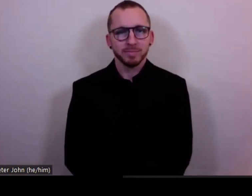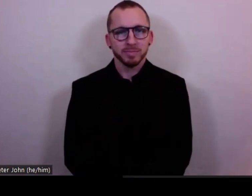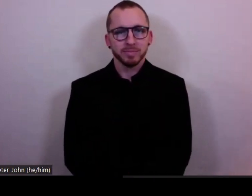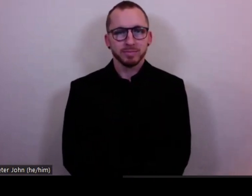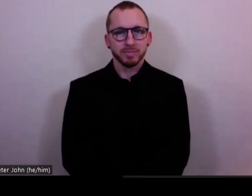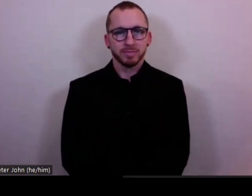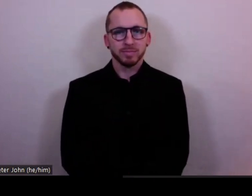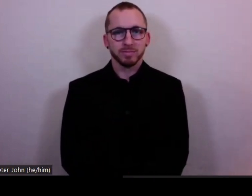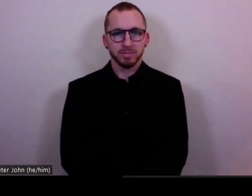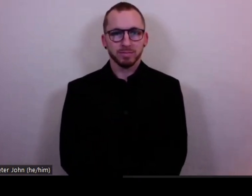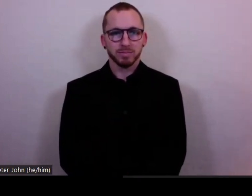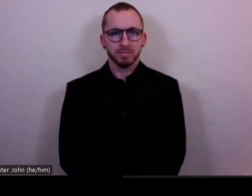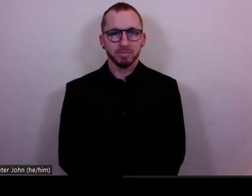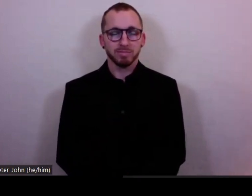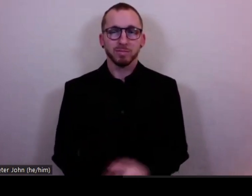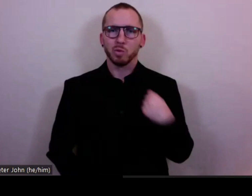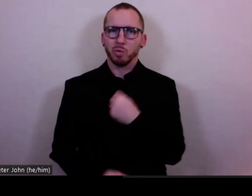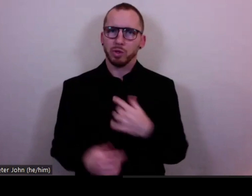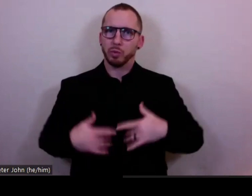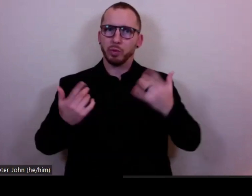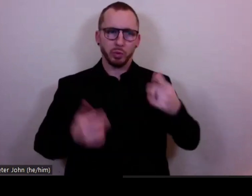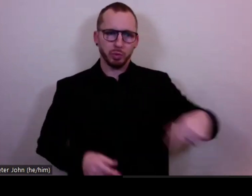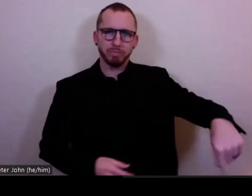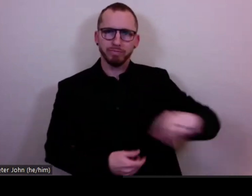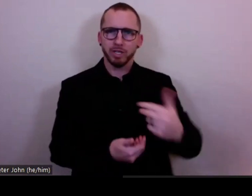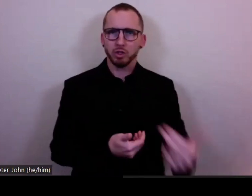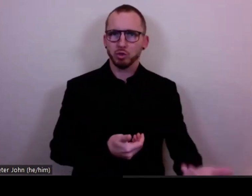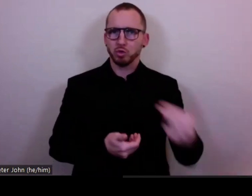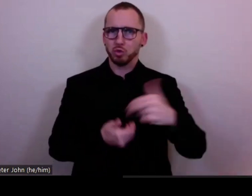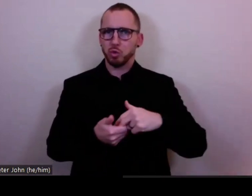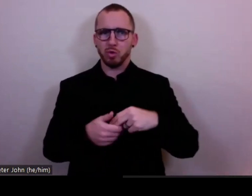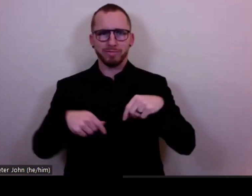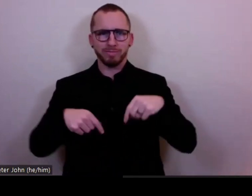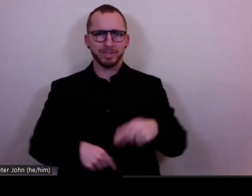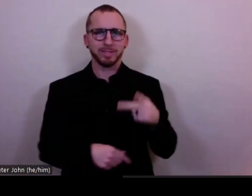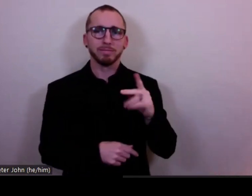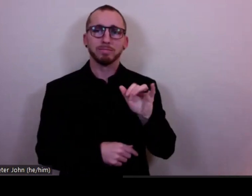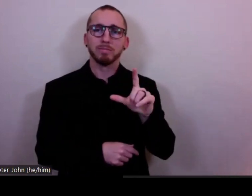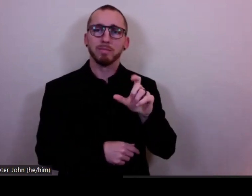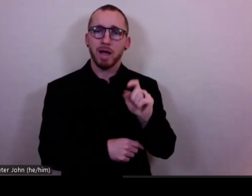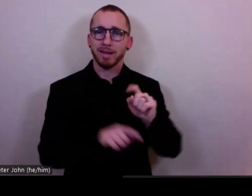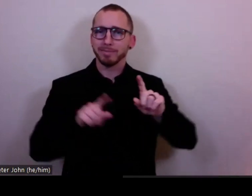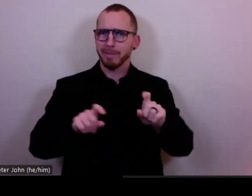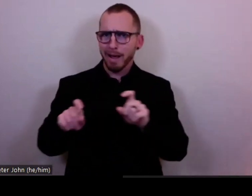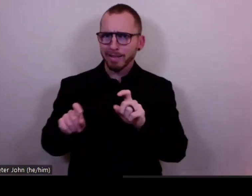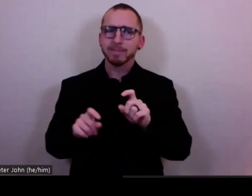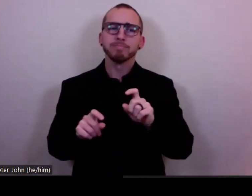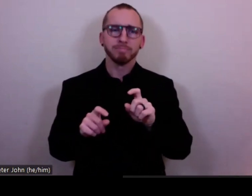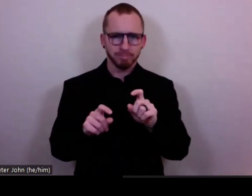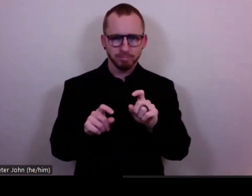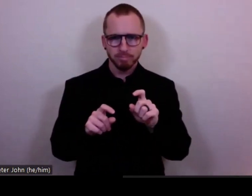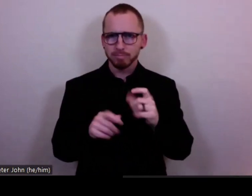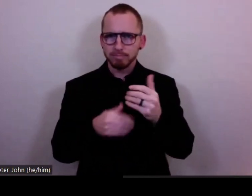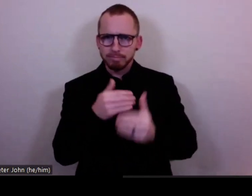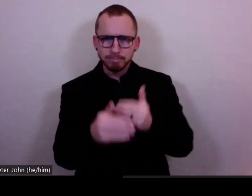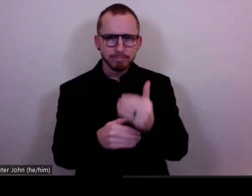this learning collaborative work. So it's a 12-month group that really is focusing